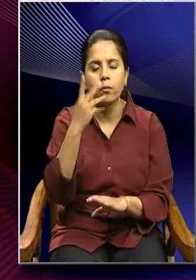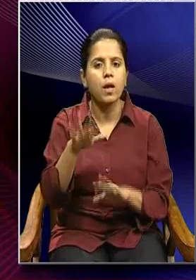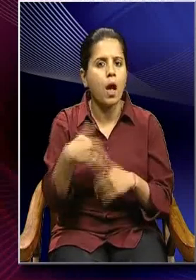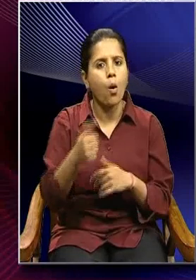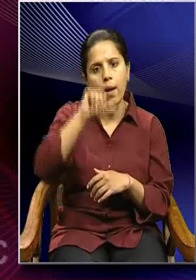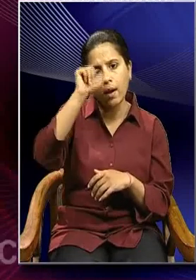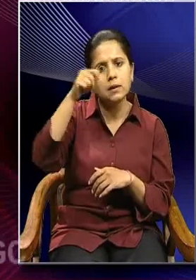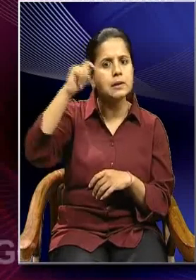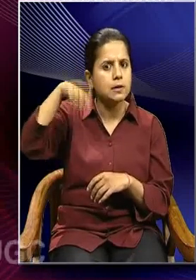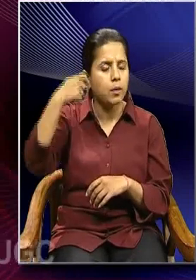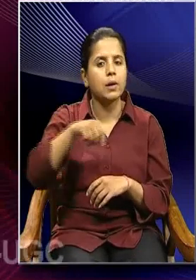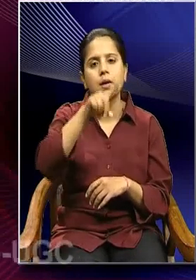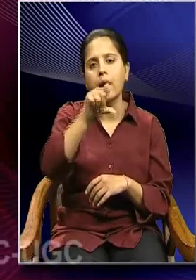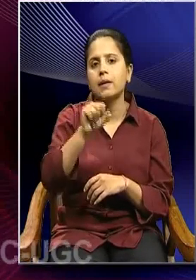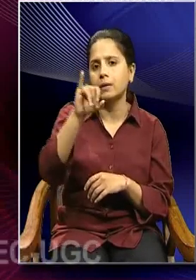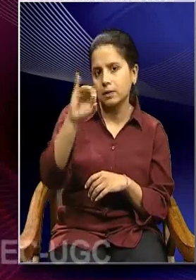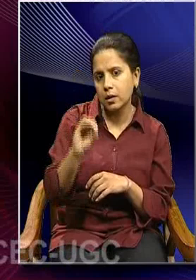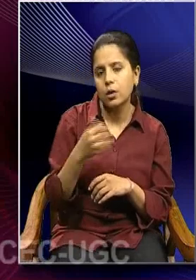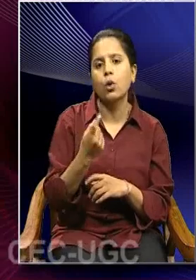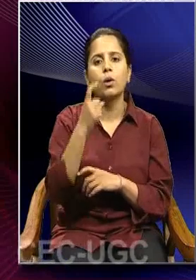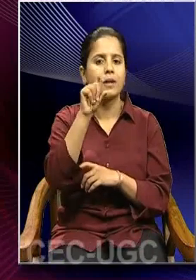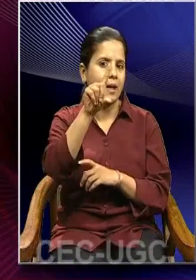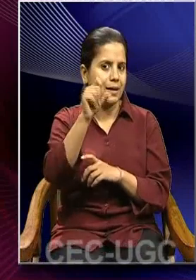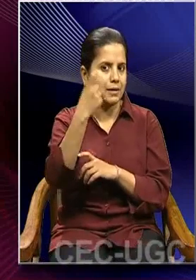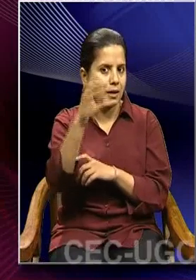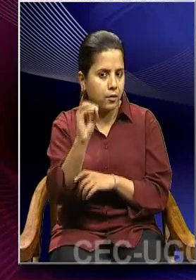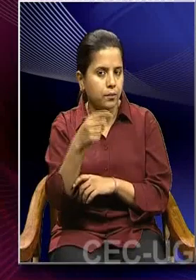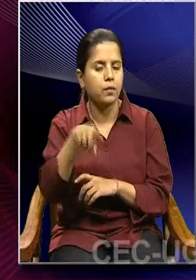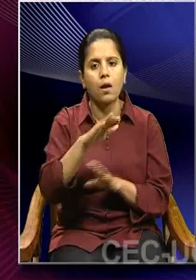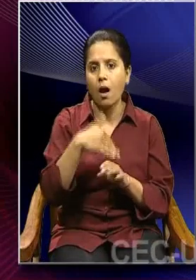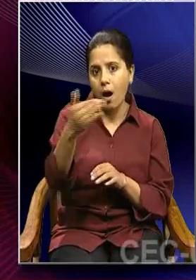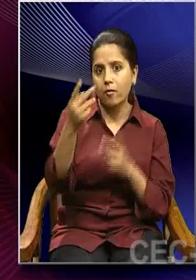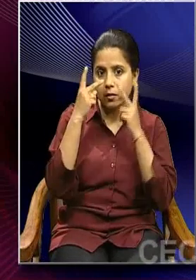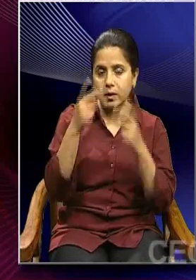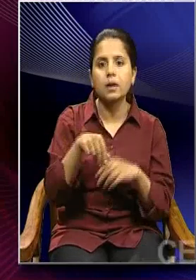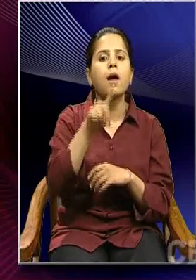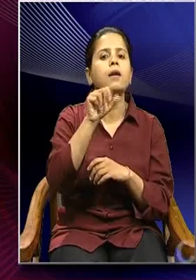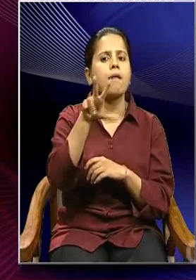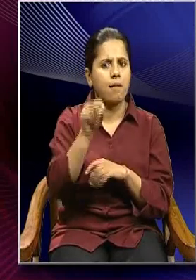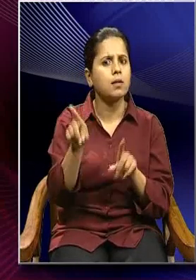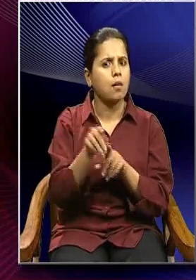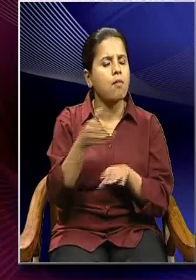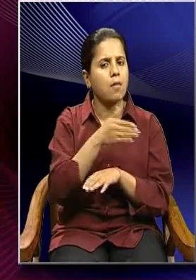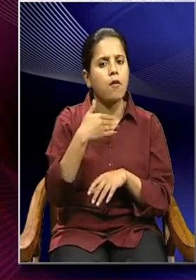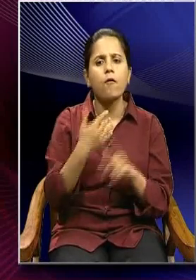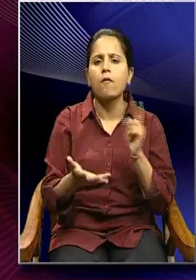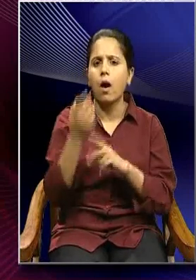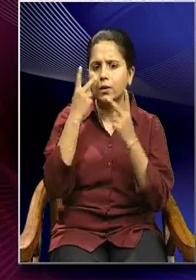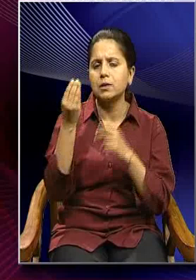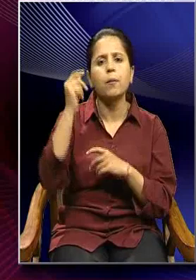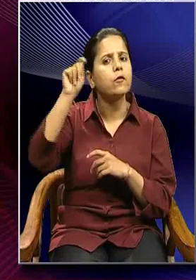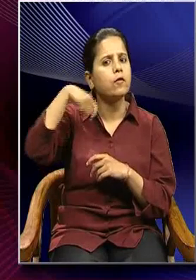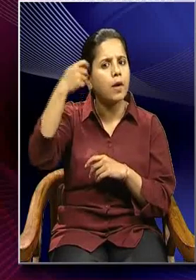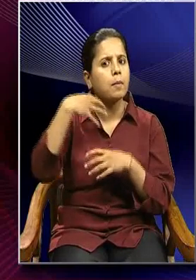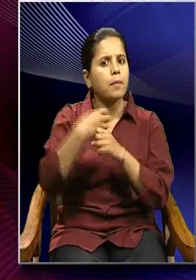cinema from the 1960s and 70s and thereafter in the 80s as well, we find that some of the